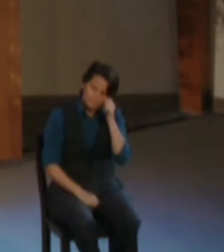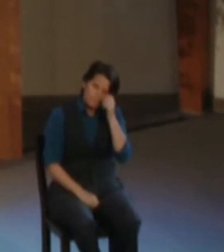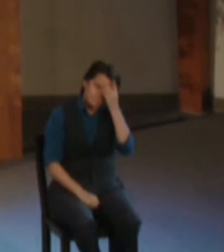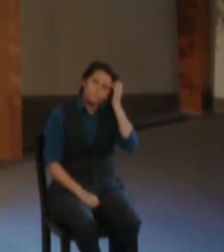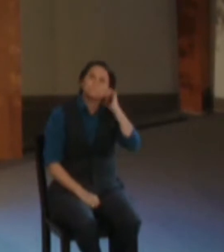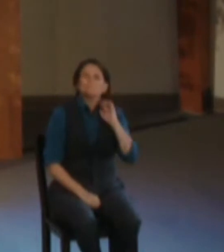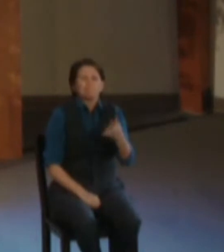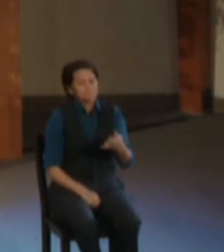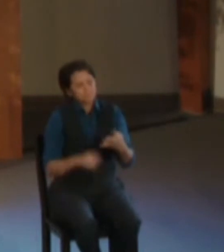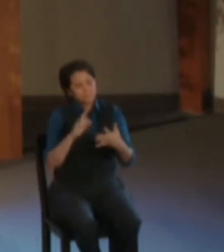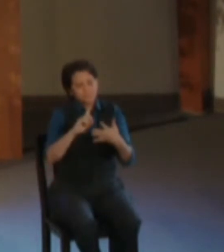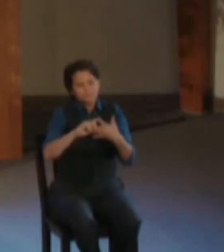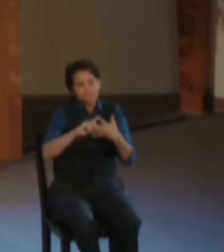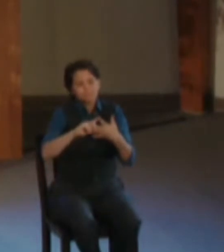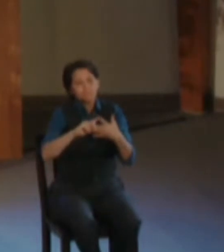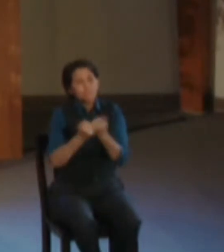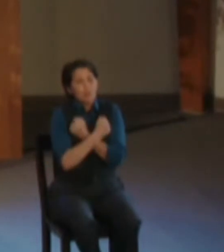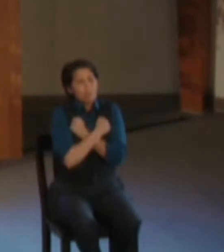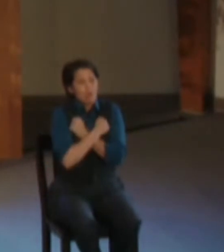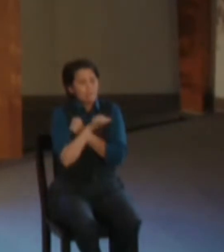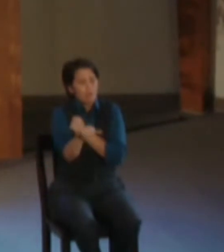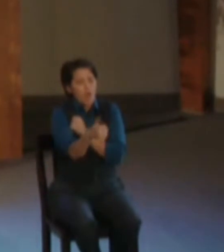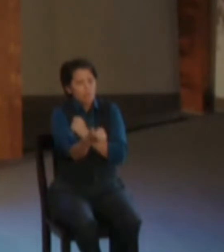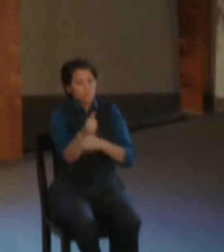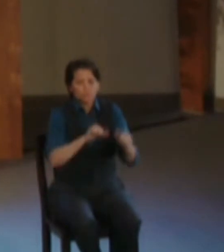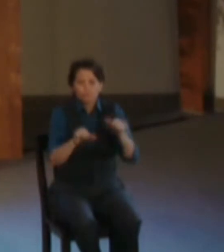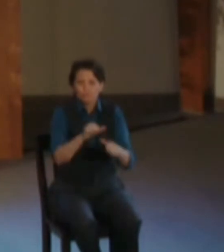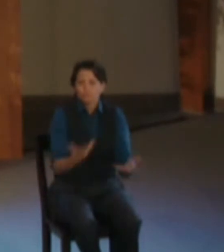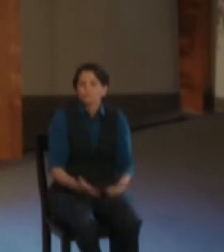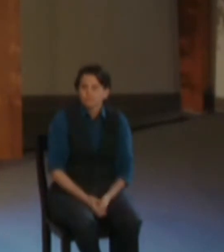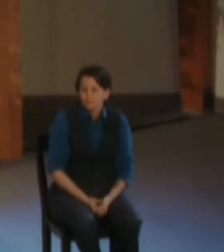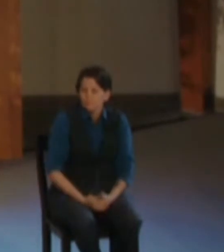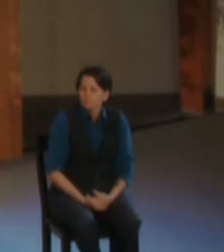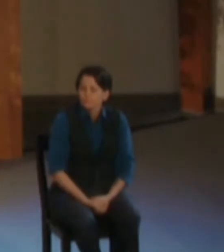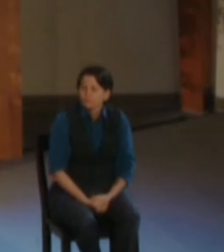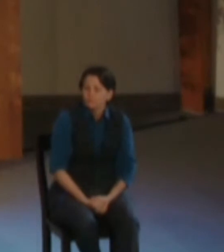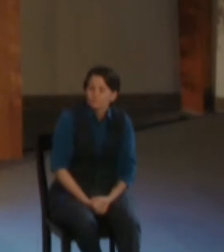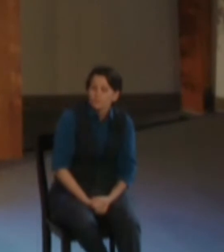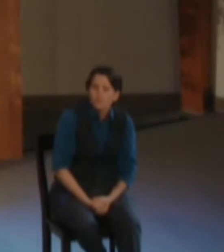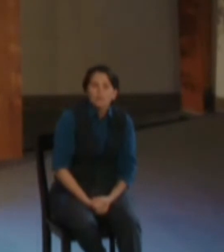Second, love others. So as you observe actions that people are taking